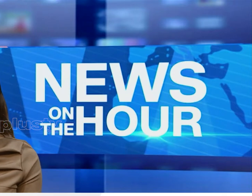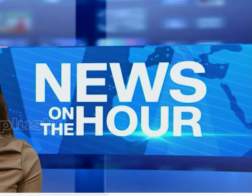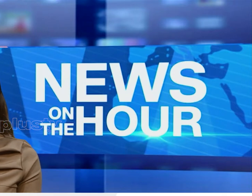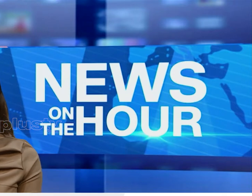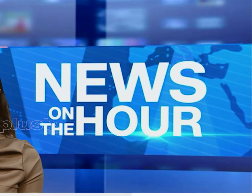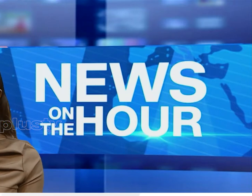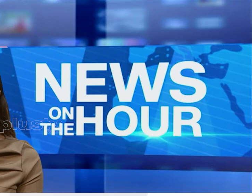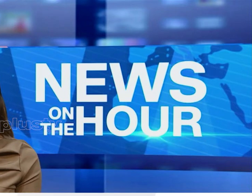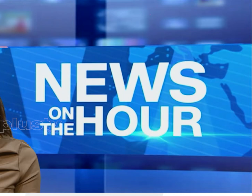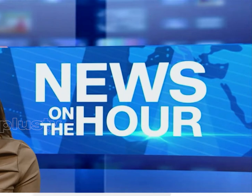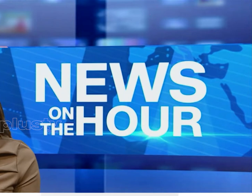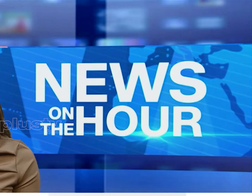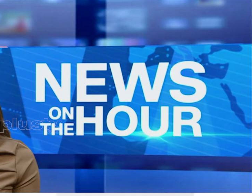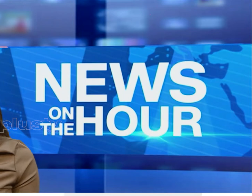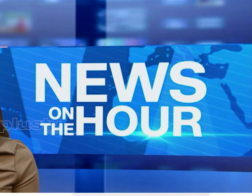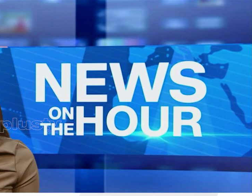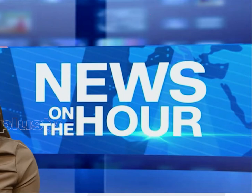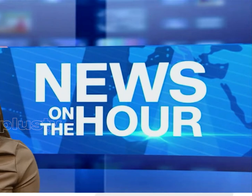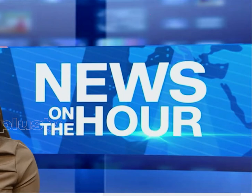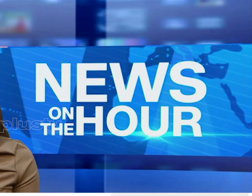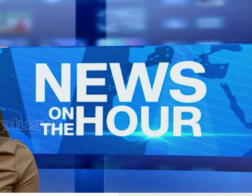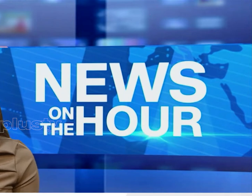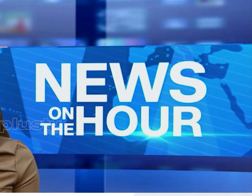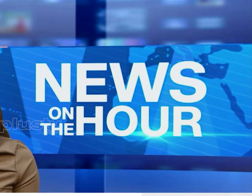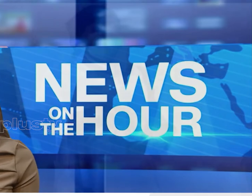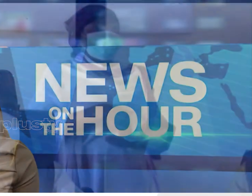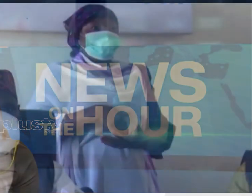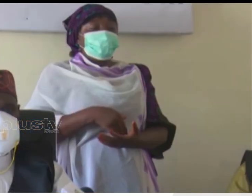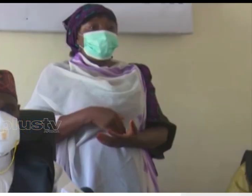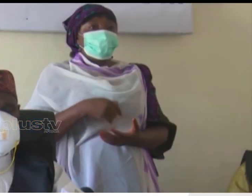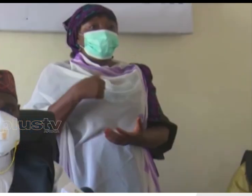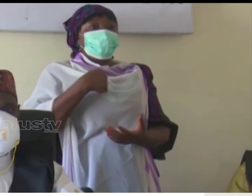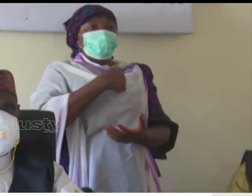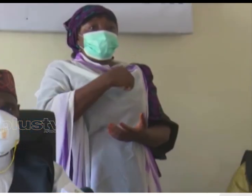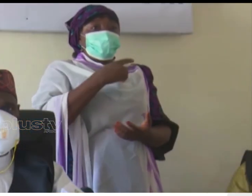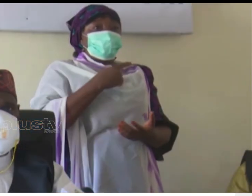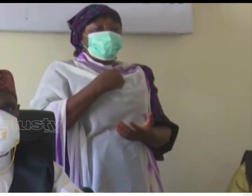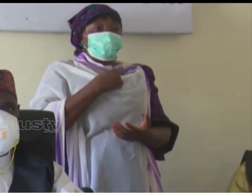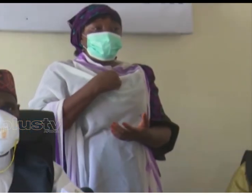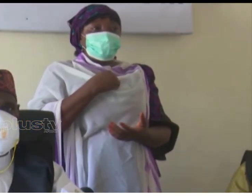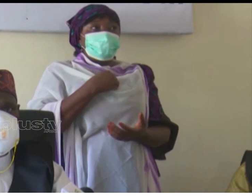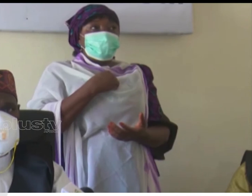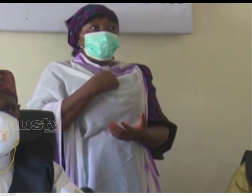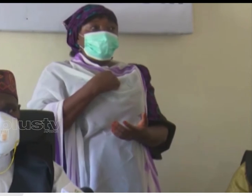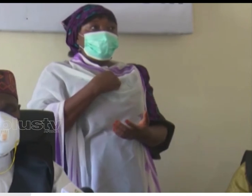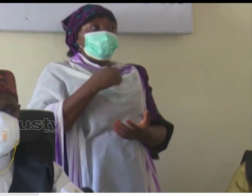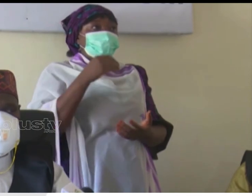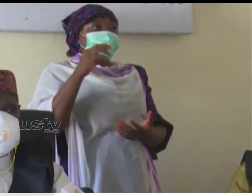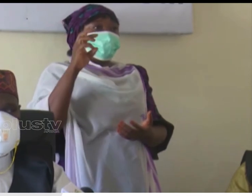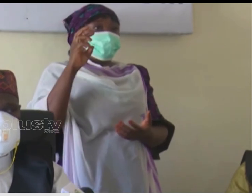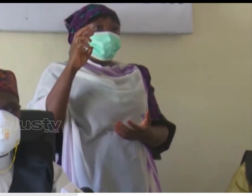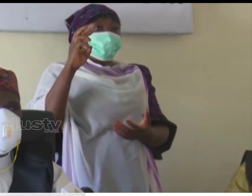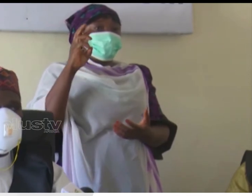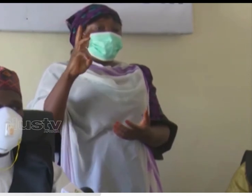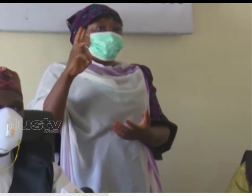total cases of coronavirus in the state to 12. We have sent 63 samples to the lab in